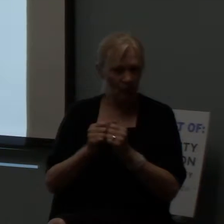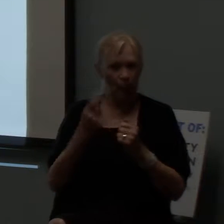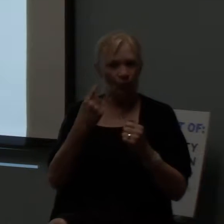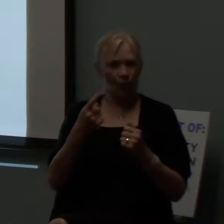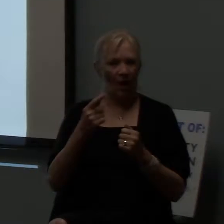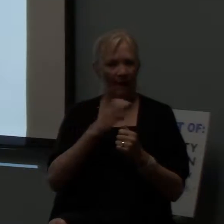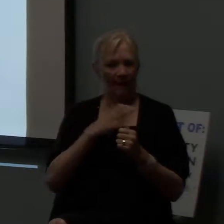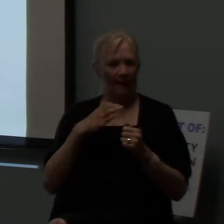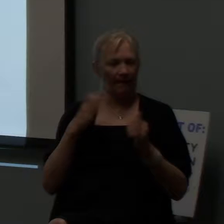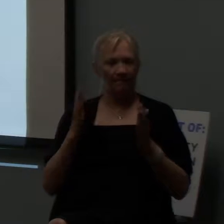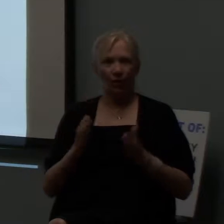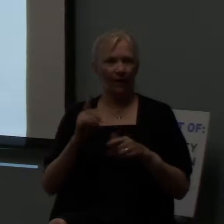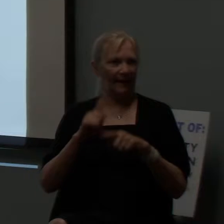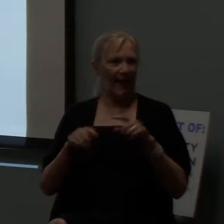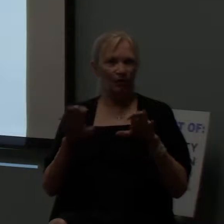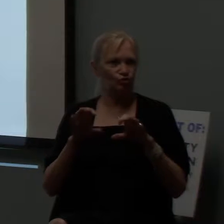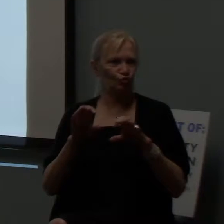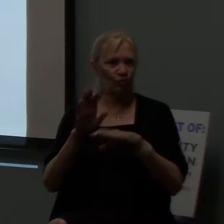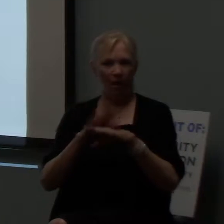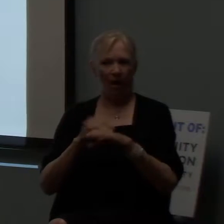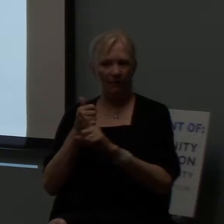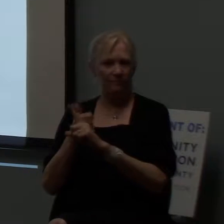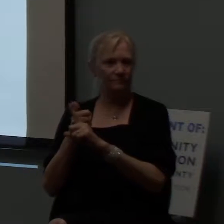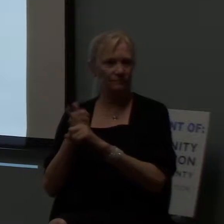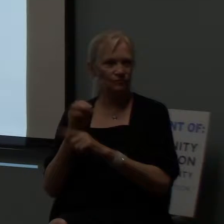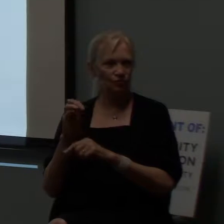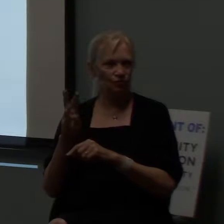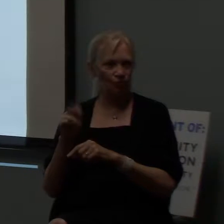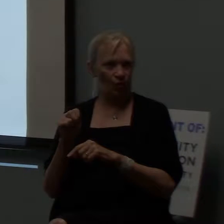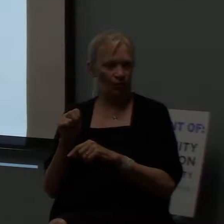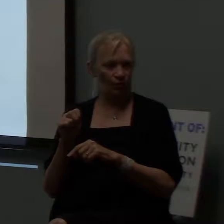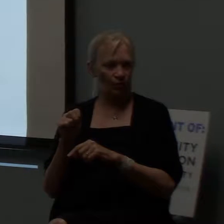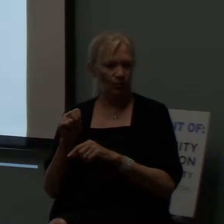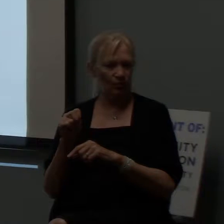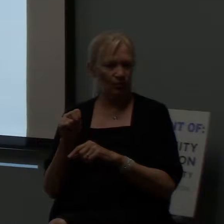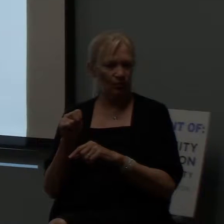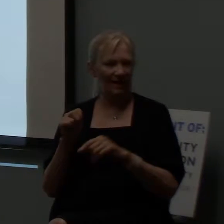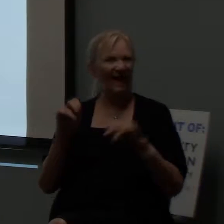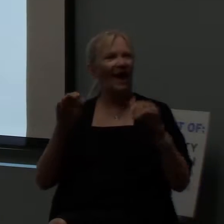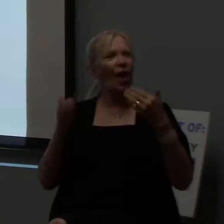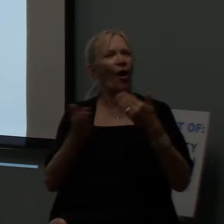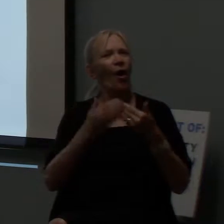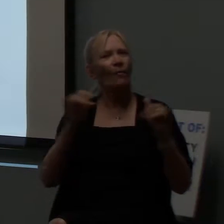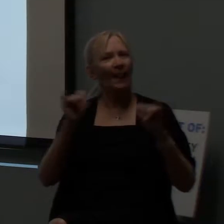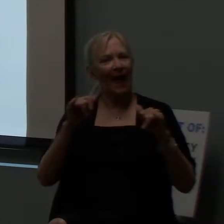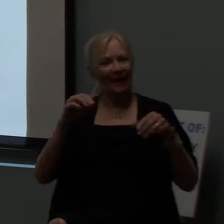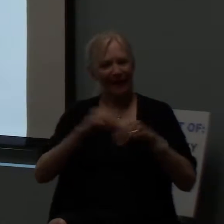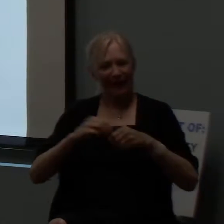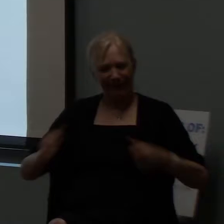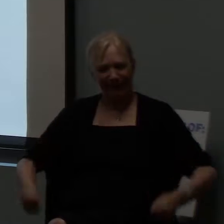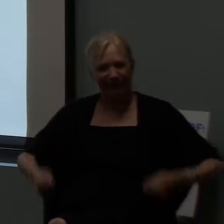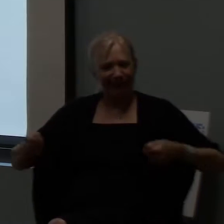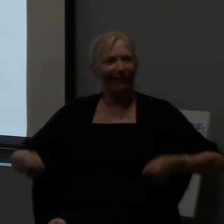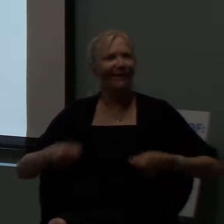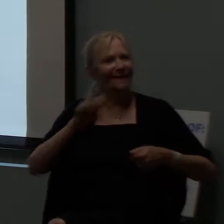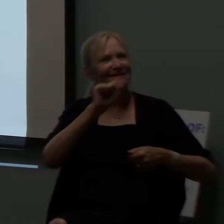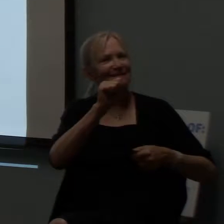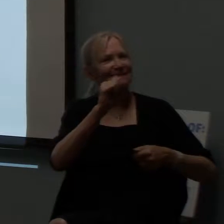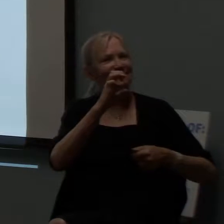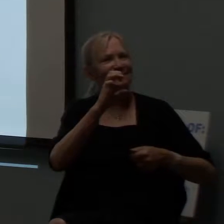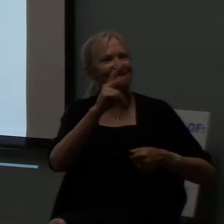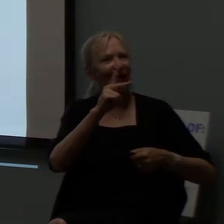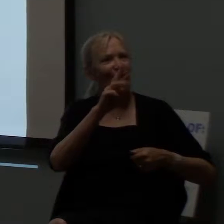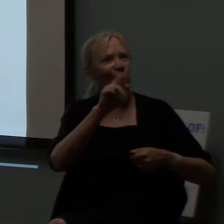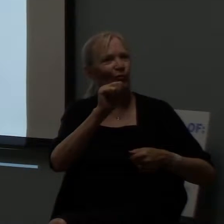anything on their own. So I describe it as being in a sack race with two of your friends. You can't go anywhere without your buddy.